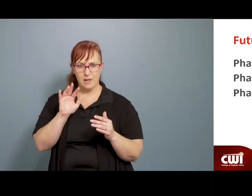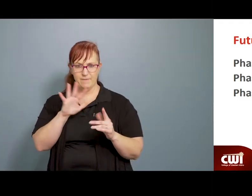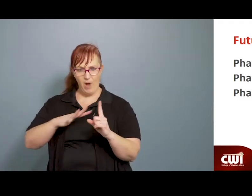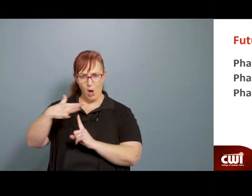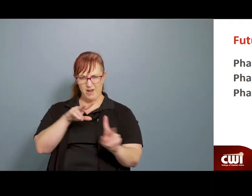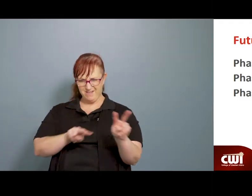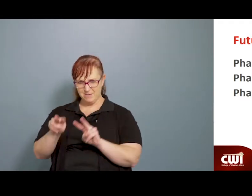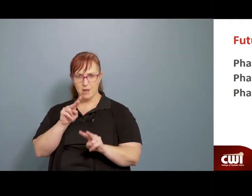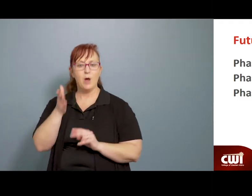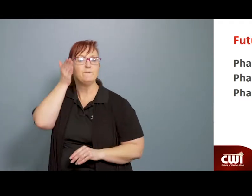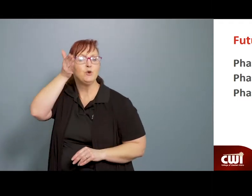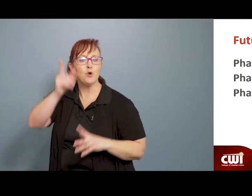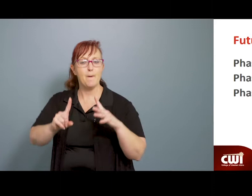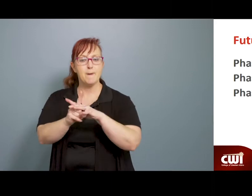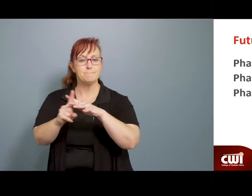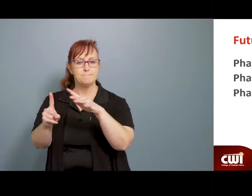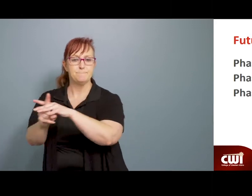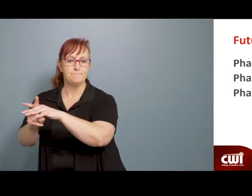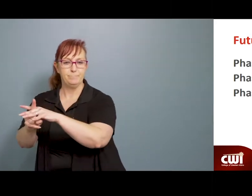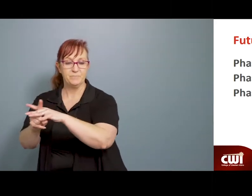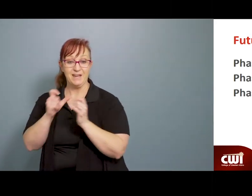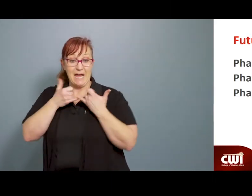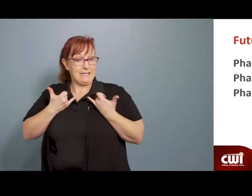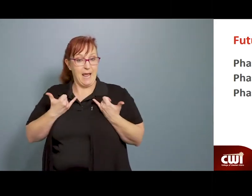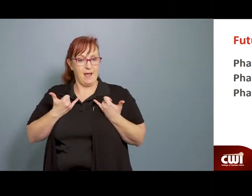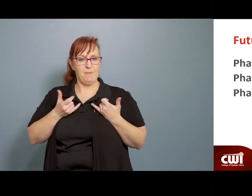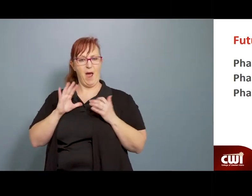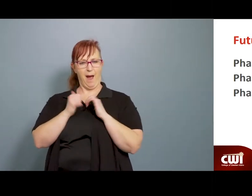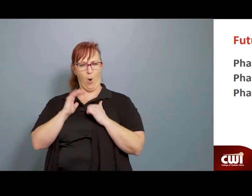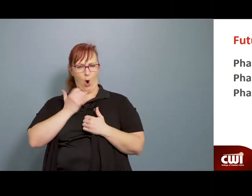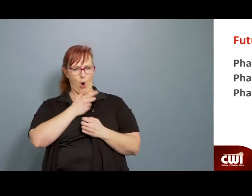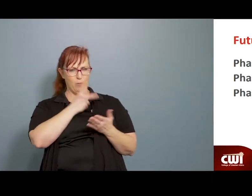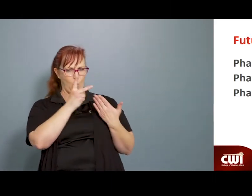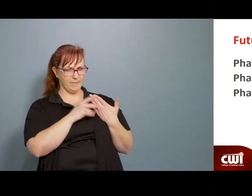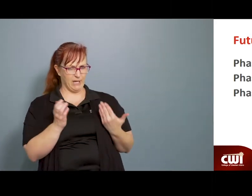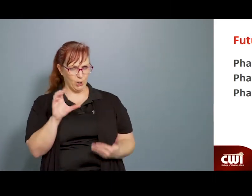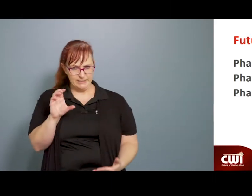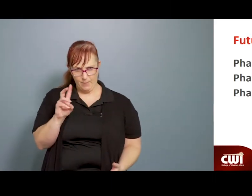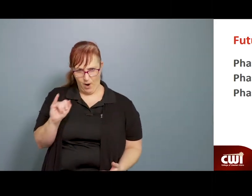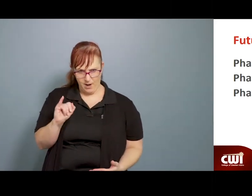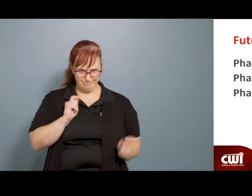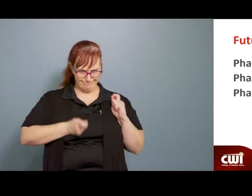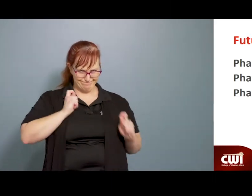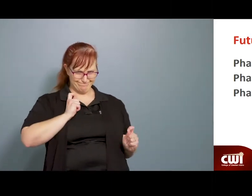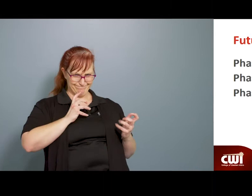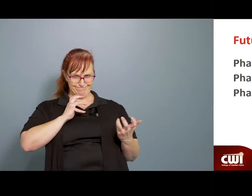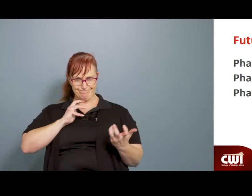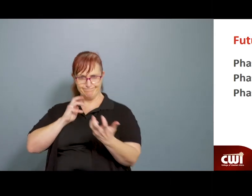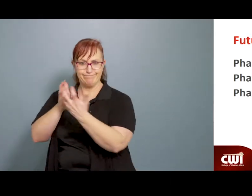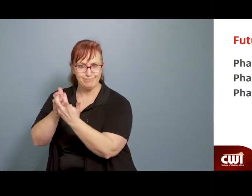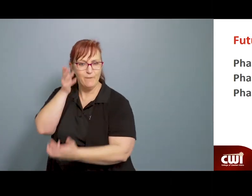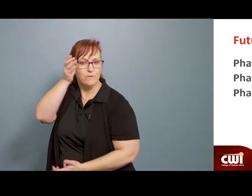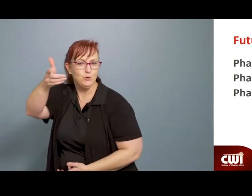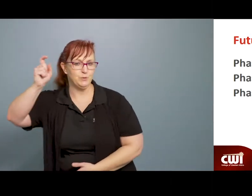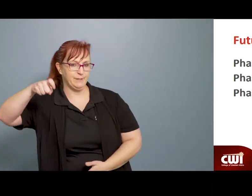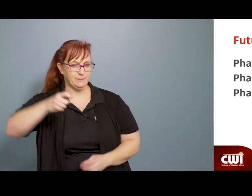come, not necessarily where we are today, but how can our programs adapt and merge